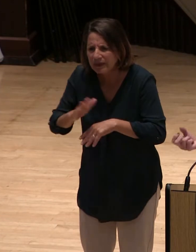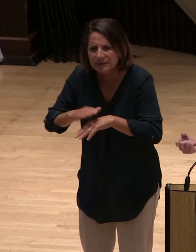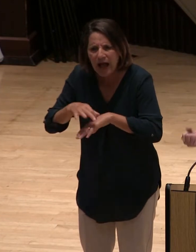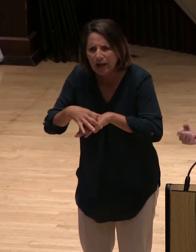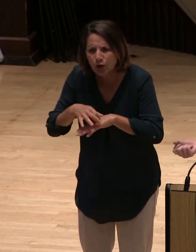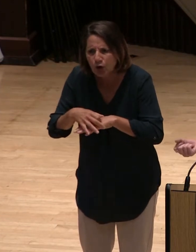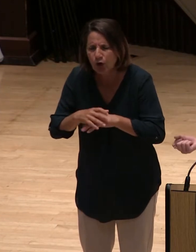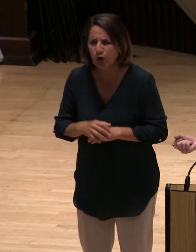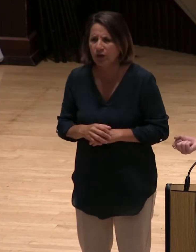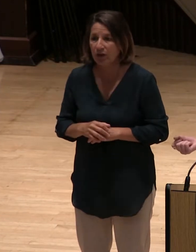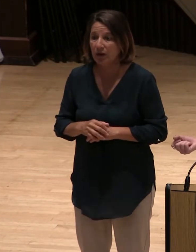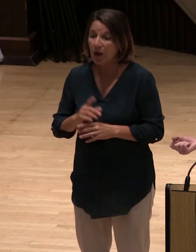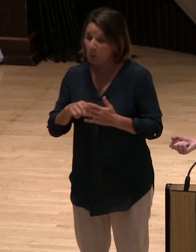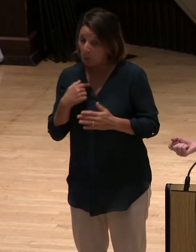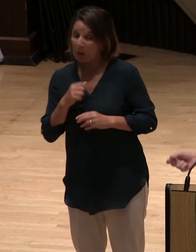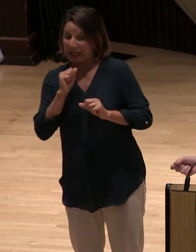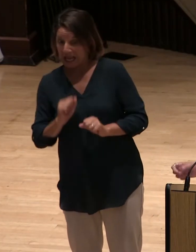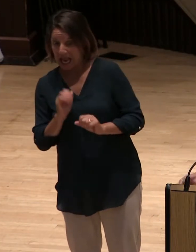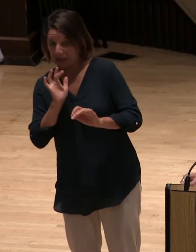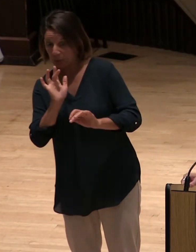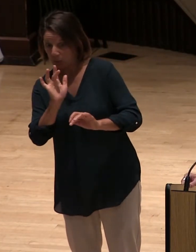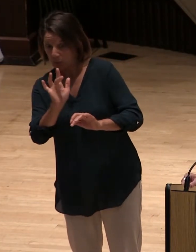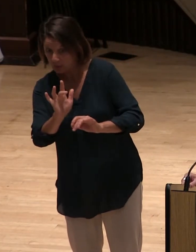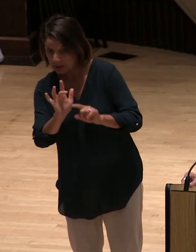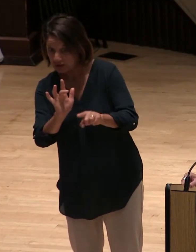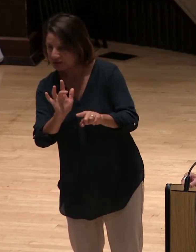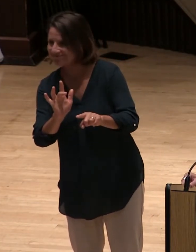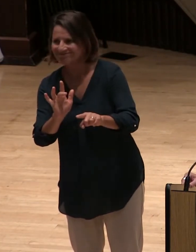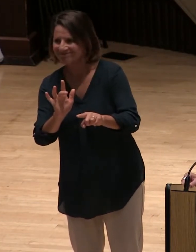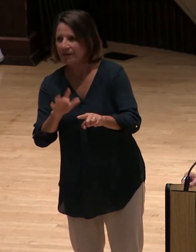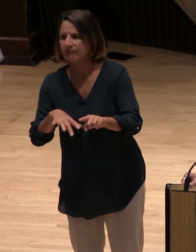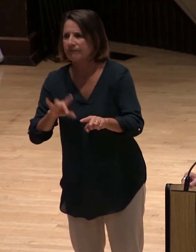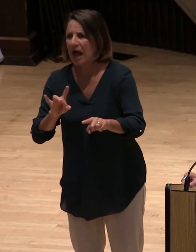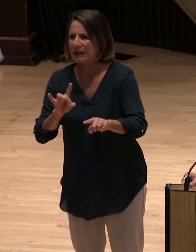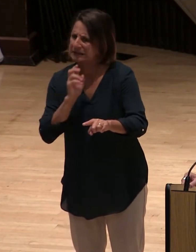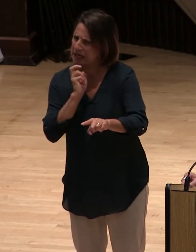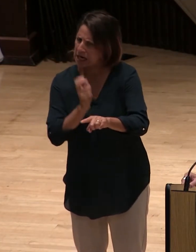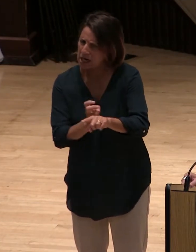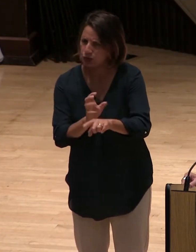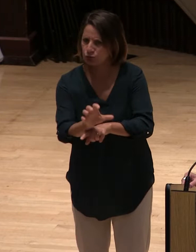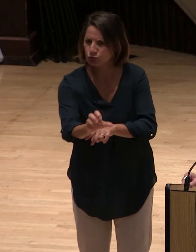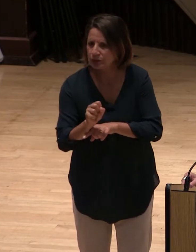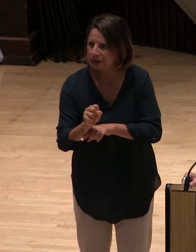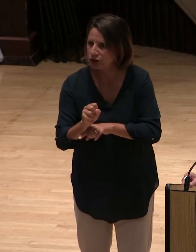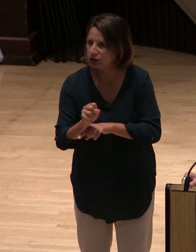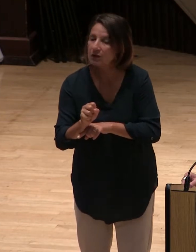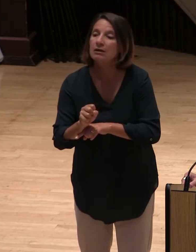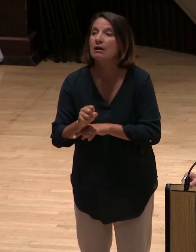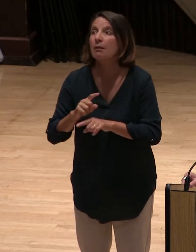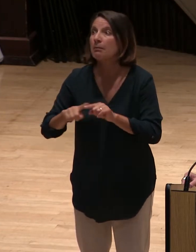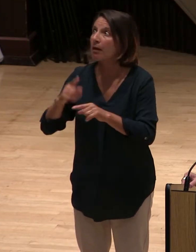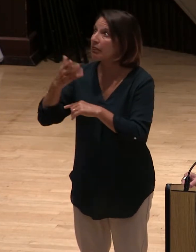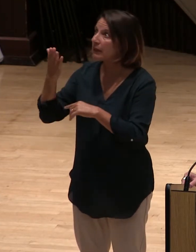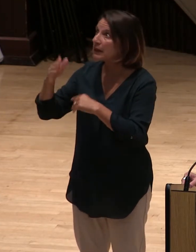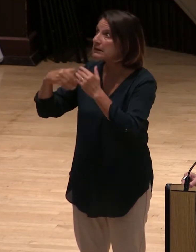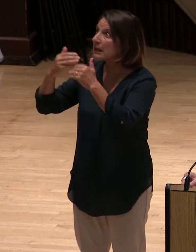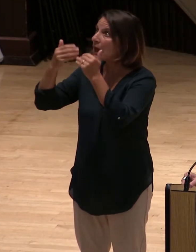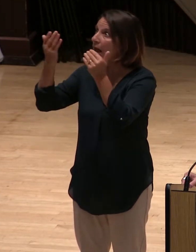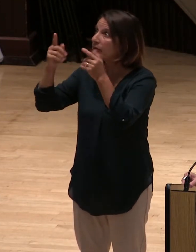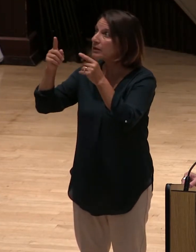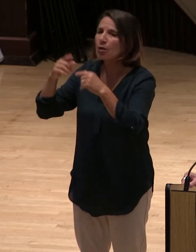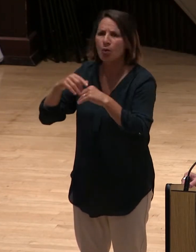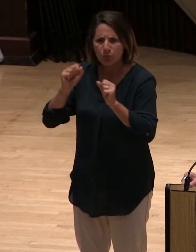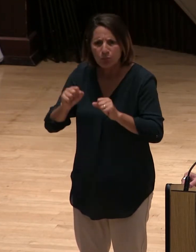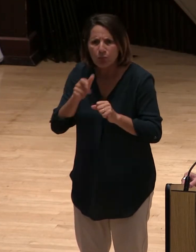what is within our grasp, we find with difficulty. But when things are in heaven, who can search